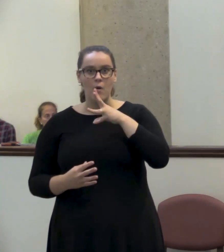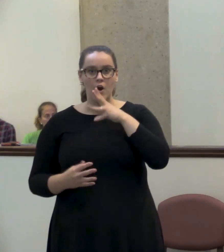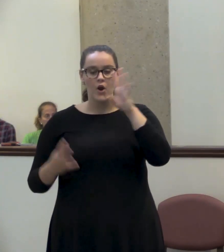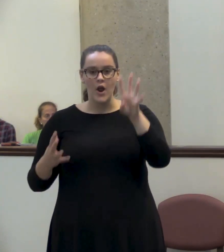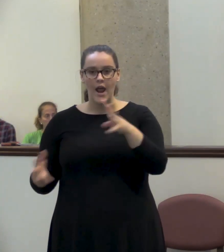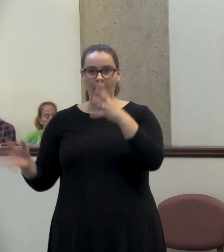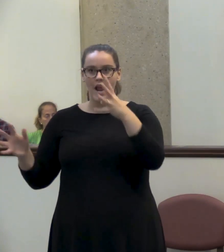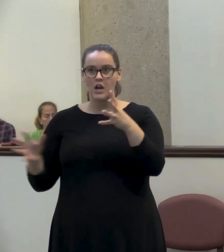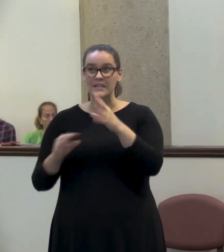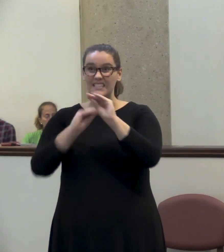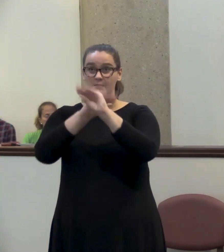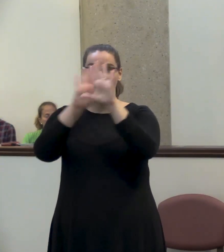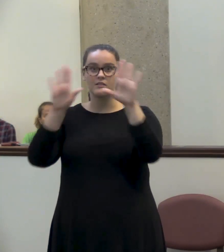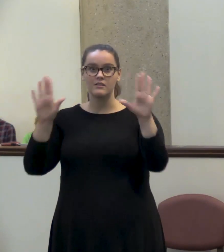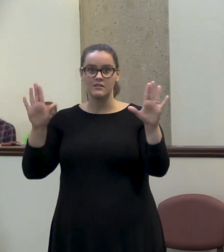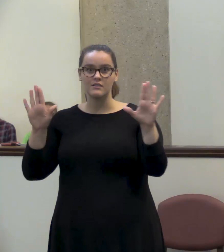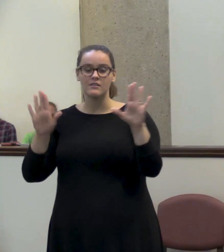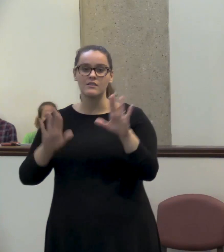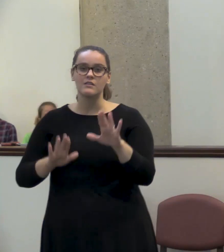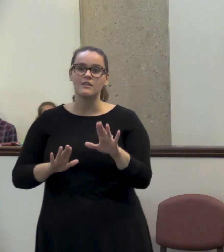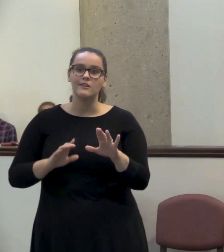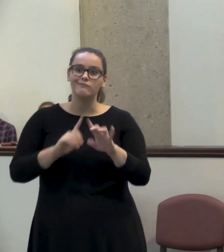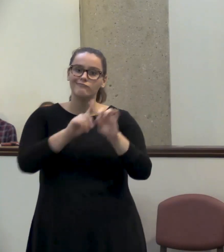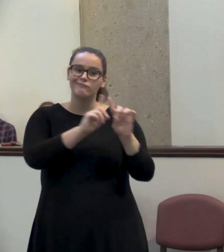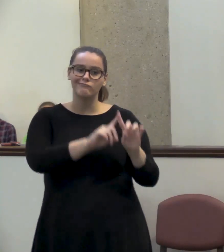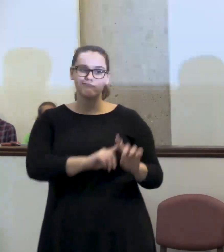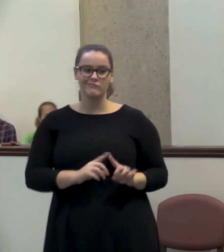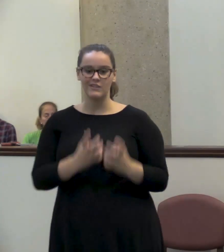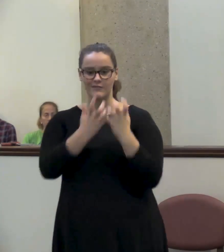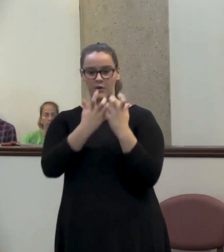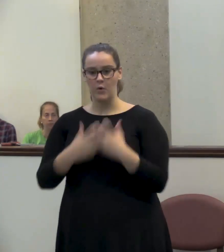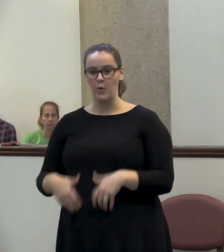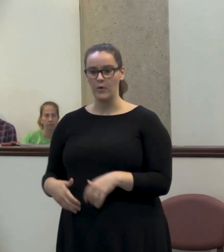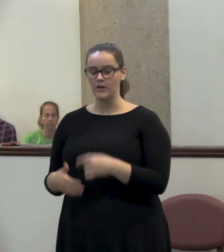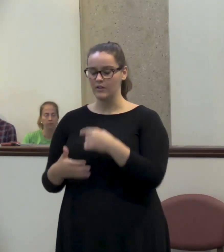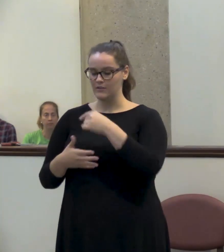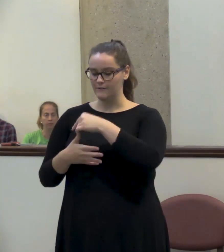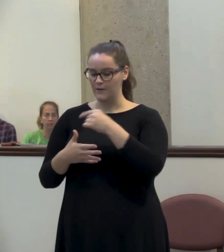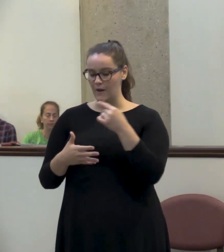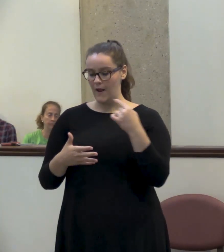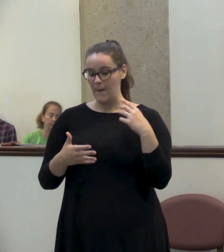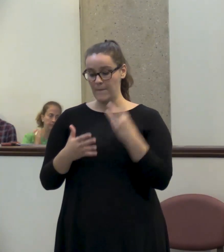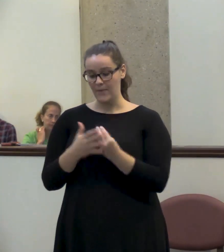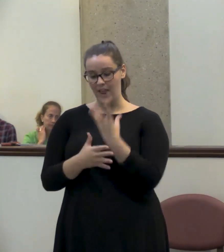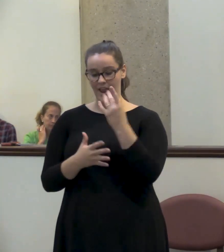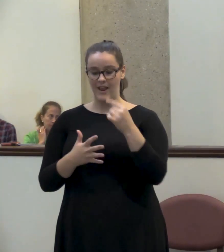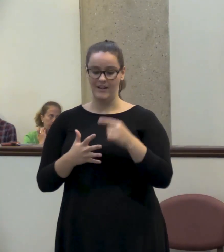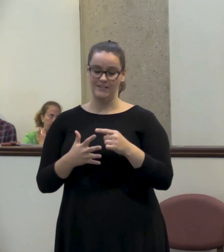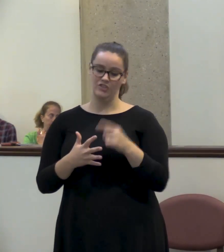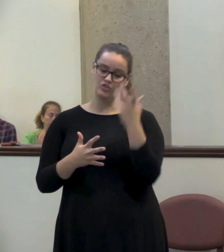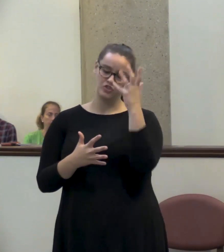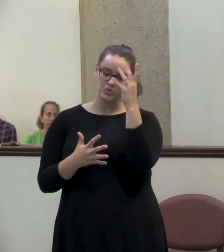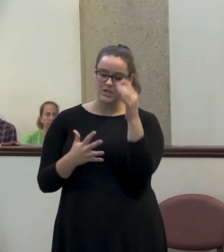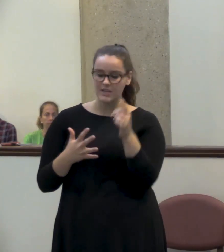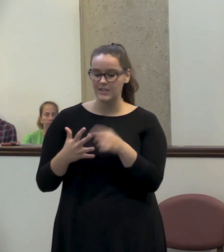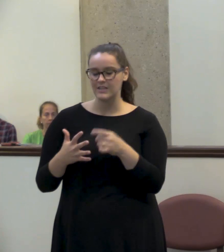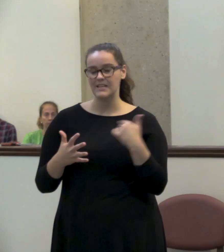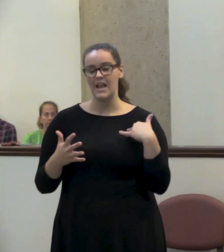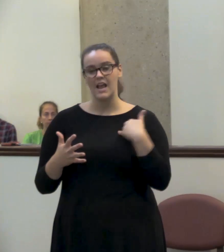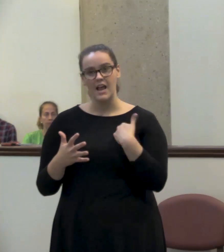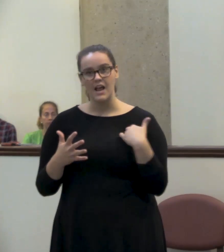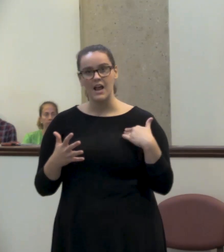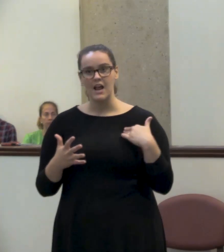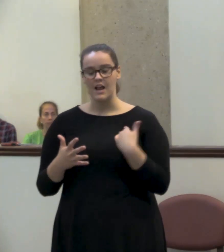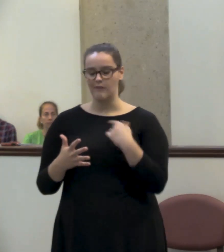and space, as well as the various orders of life, including plants and animals, trees and forests,